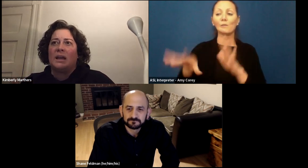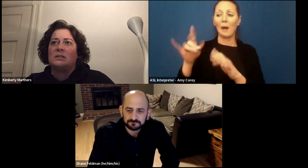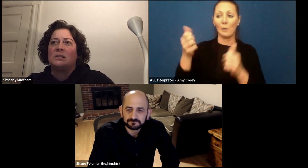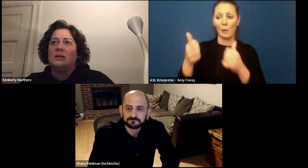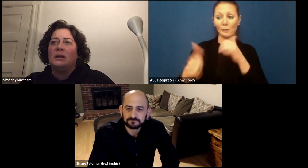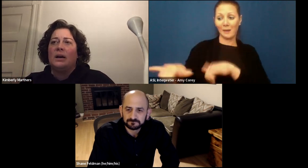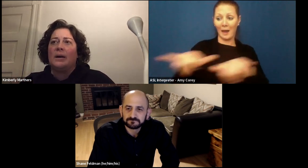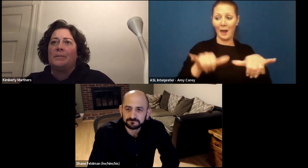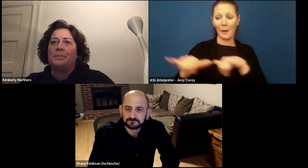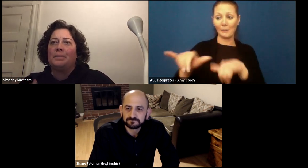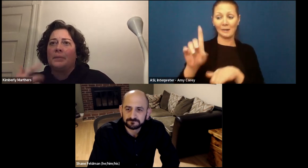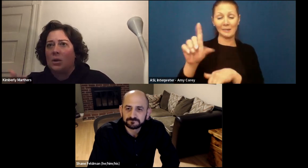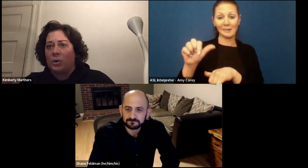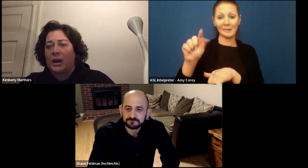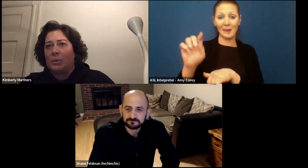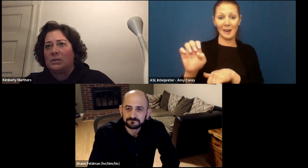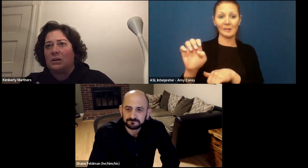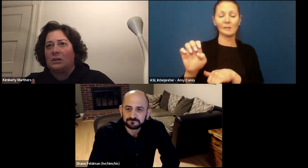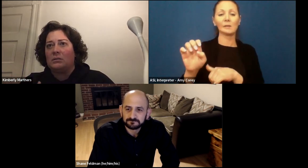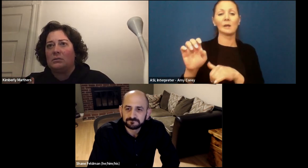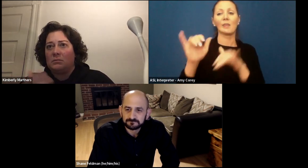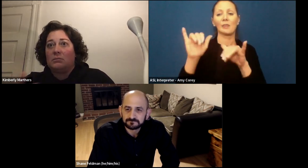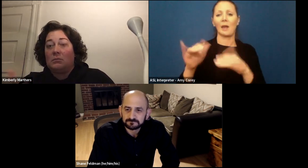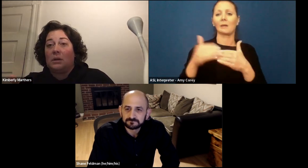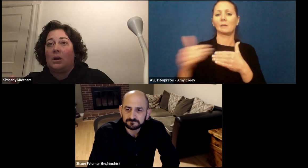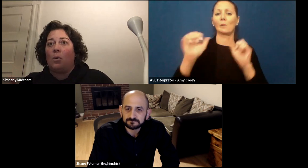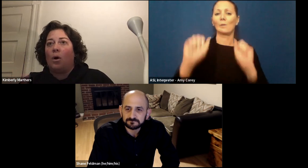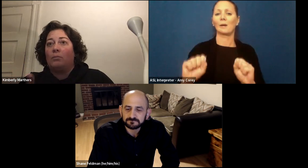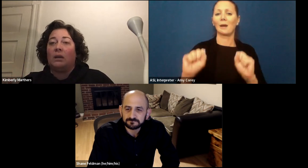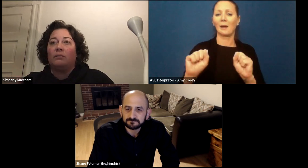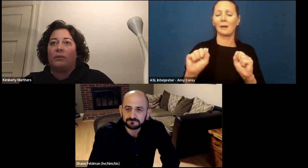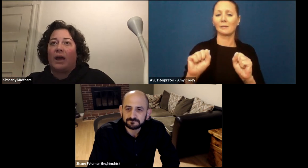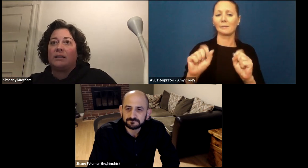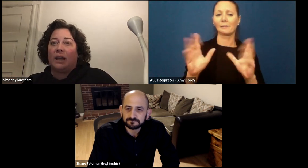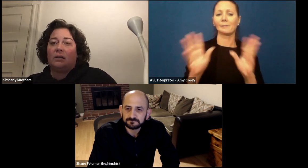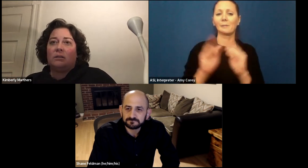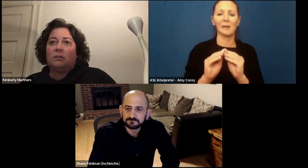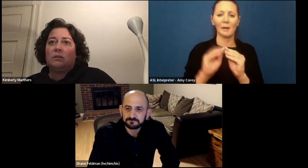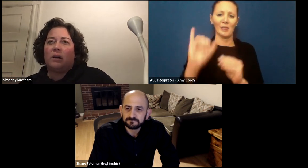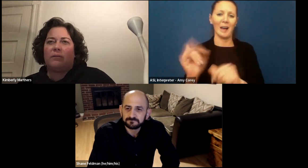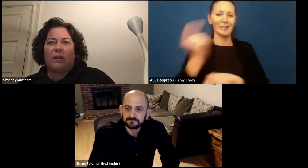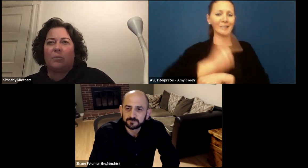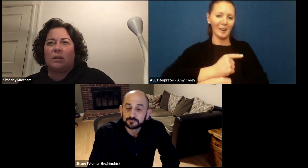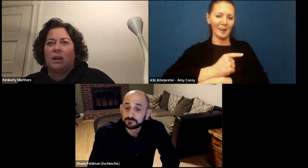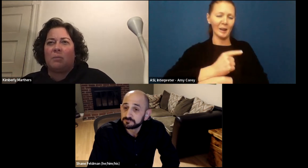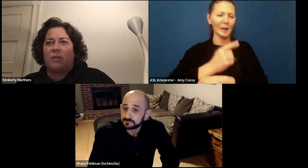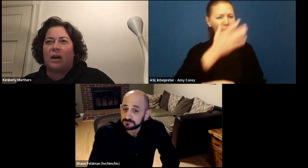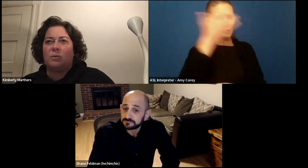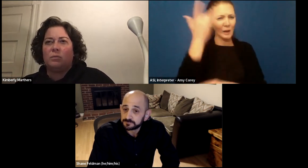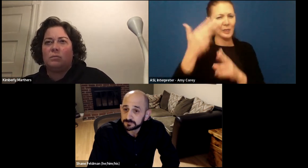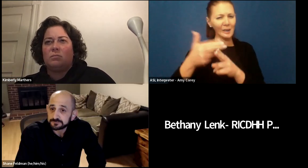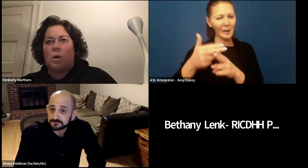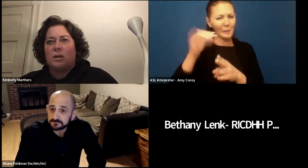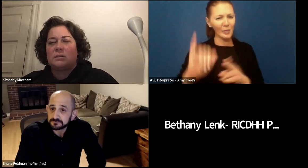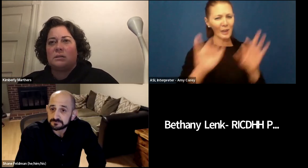common dates and we're able to, all meet for that date. I forget what the name of